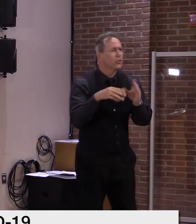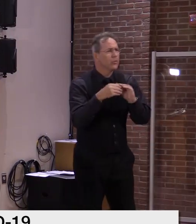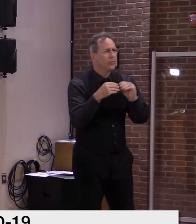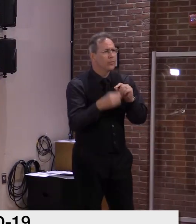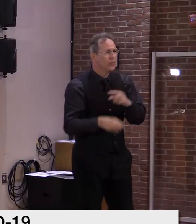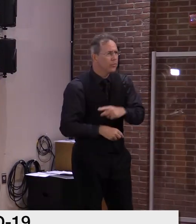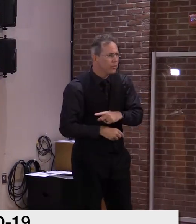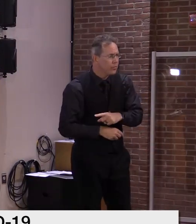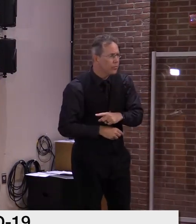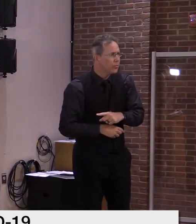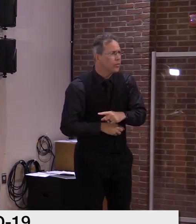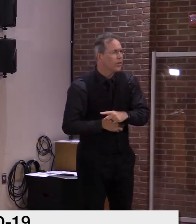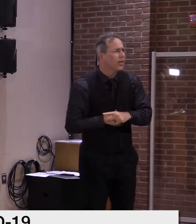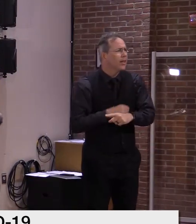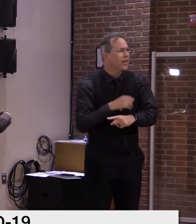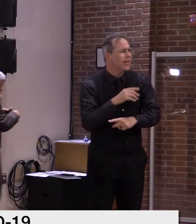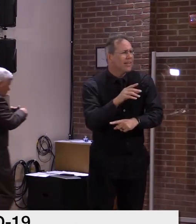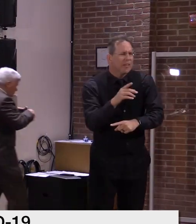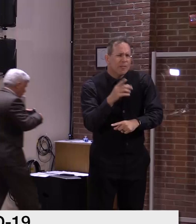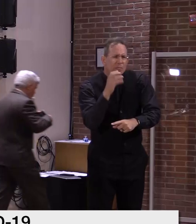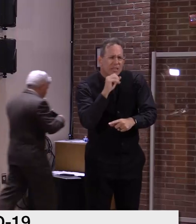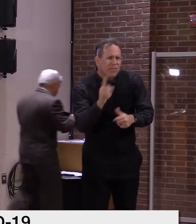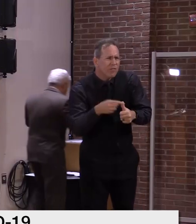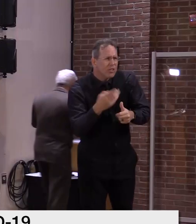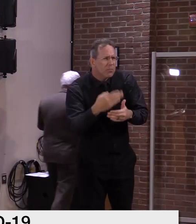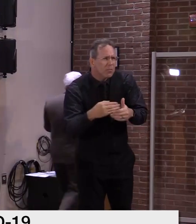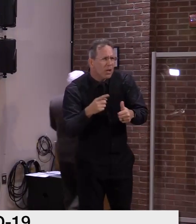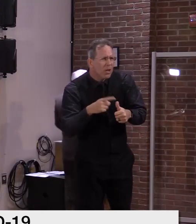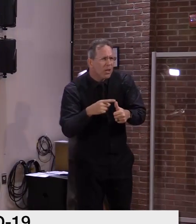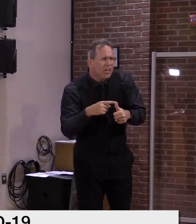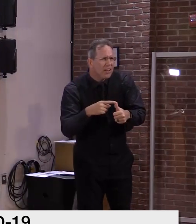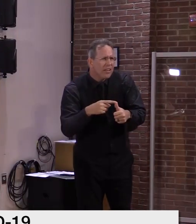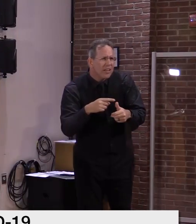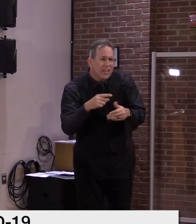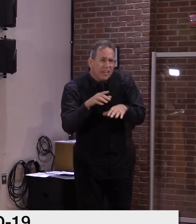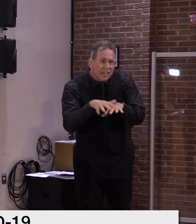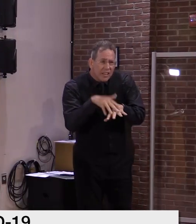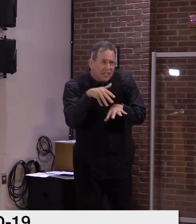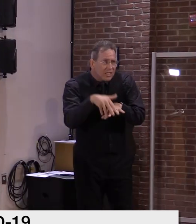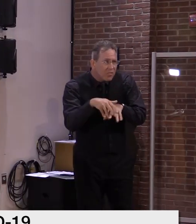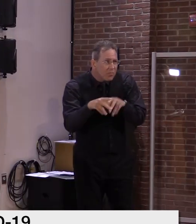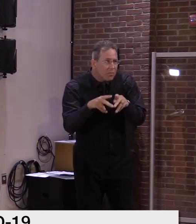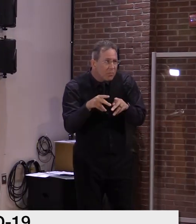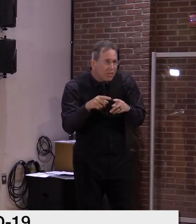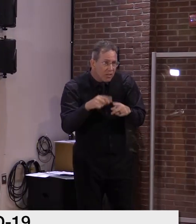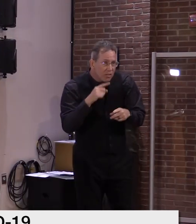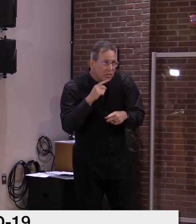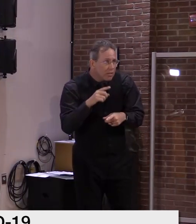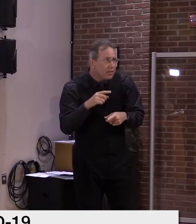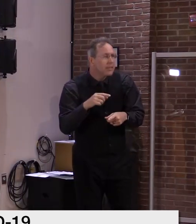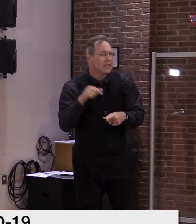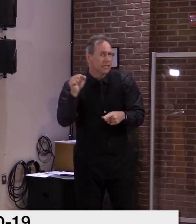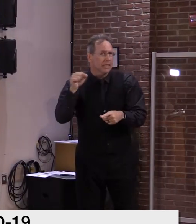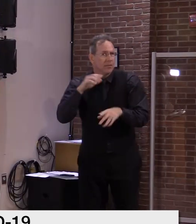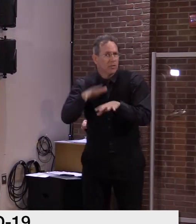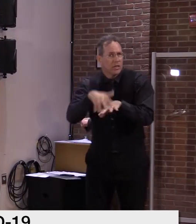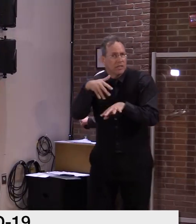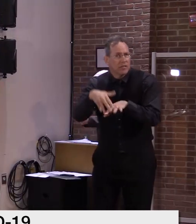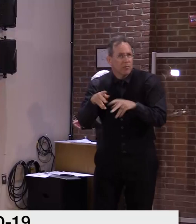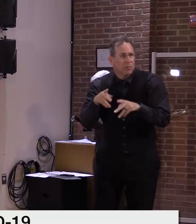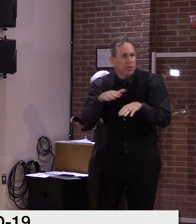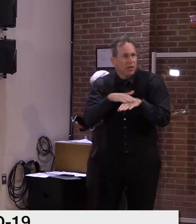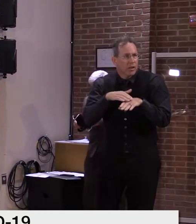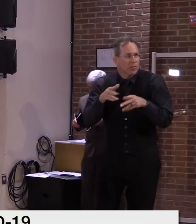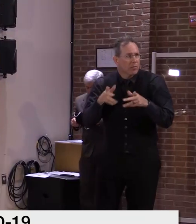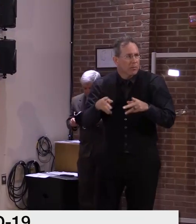Was the first part of that question regarding Native Americans as well? Did I hear that correctly? Yes. Yeah, this is Dr. Levine.